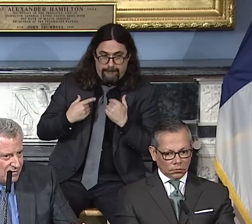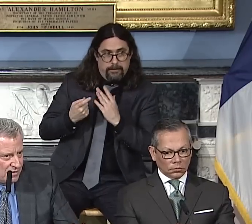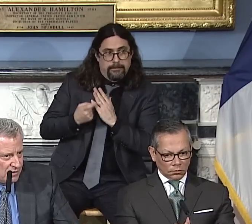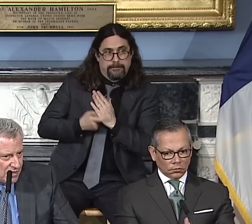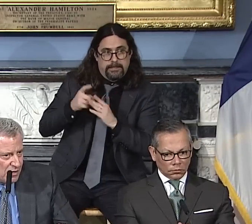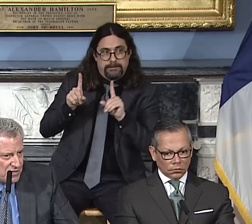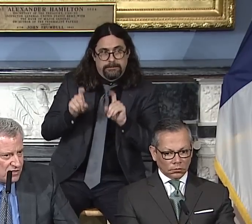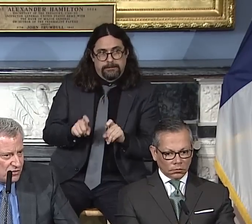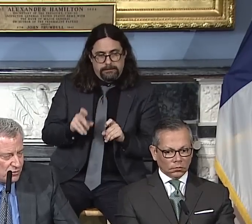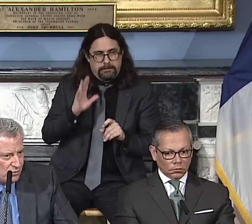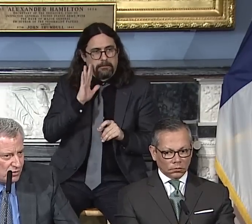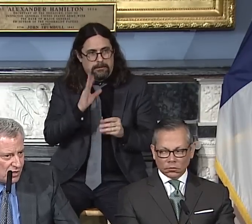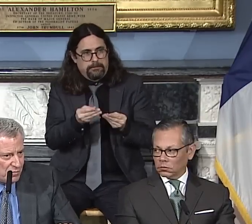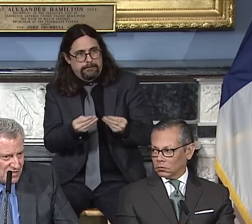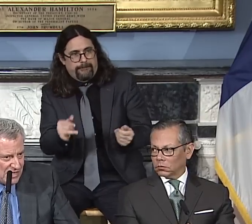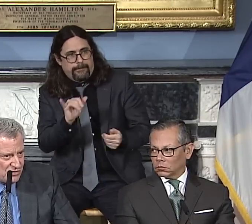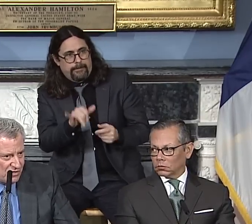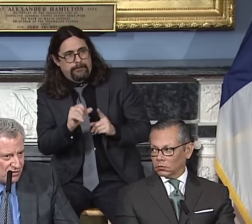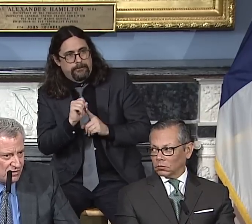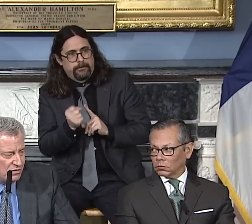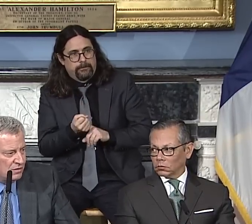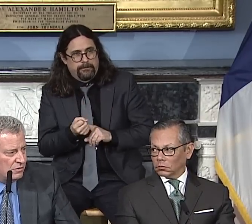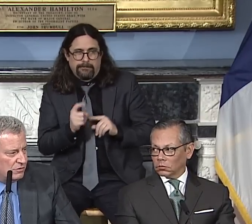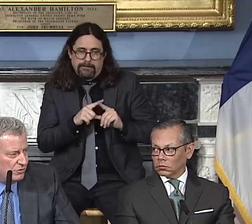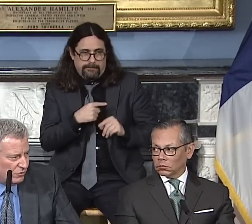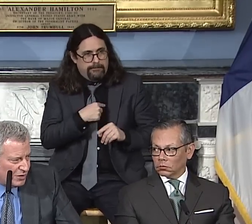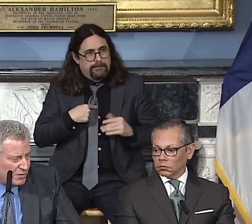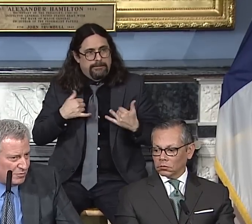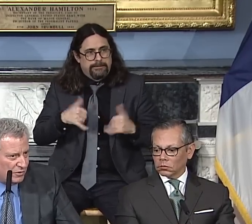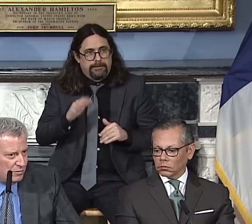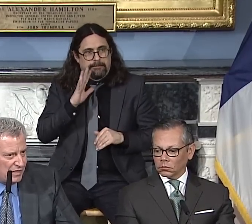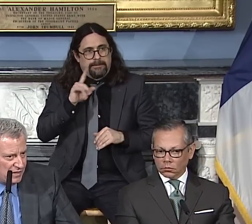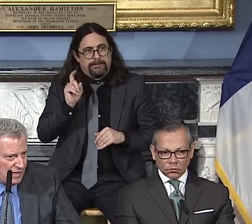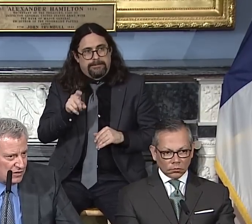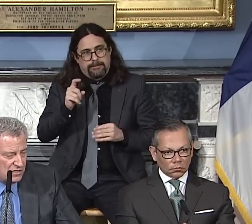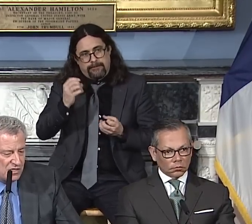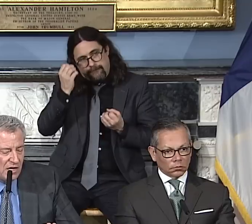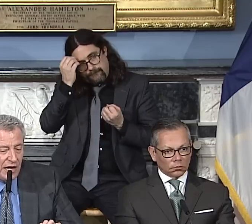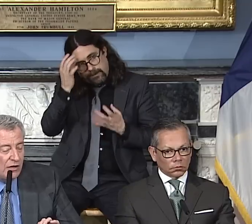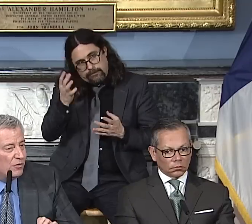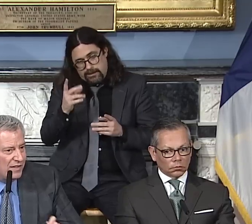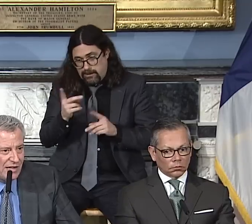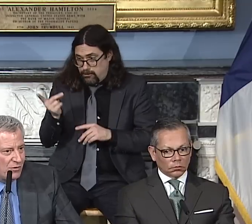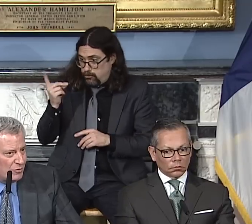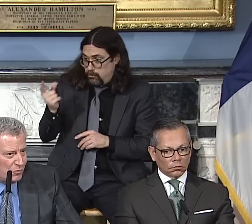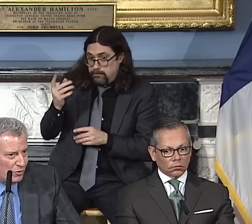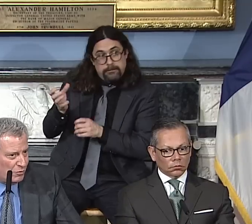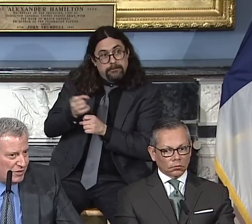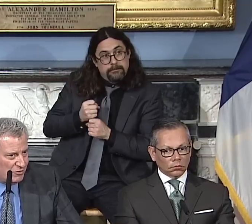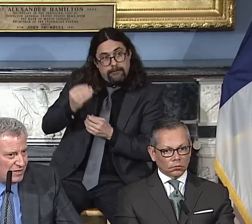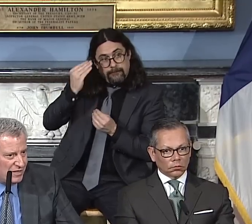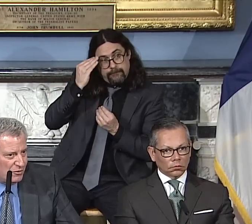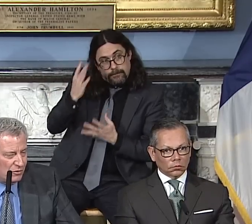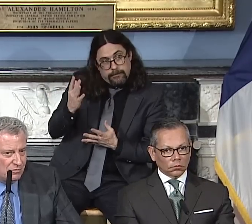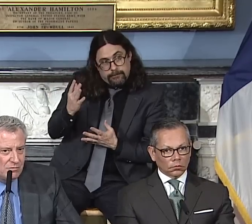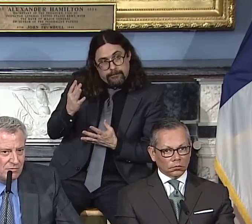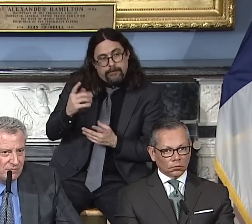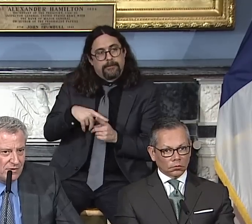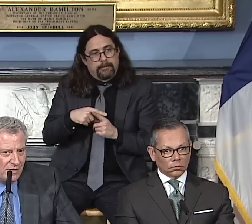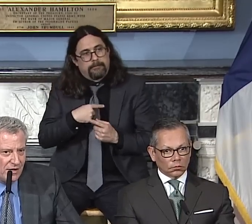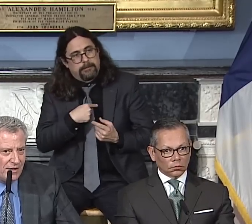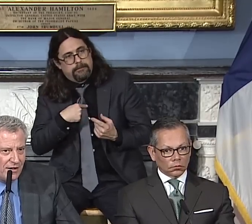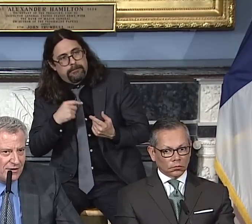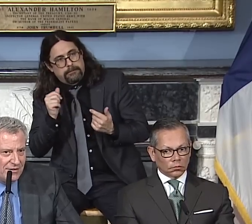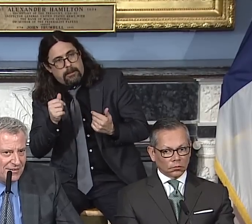second it comes into our possession to the right people to make the analysis. I don't think every report will be created equal.